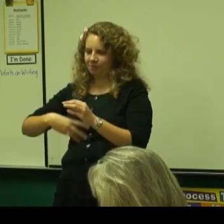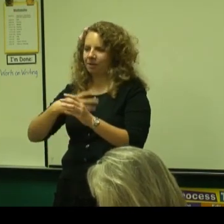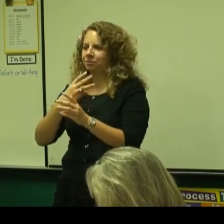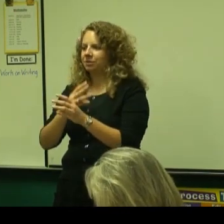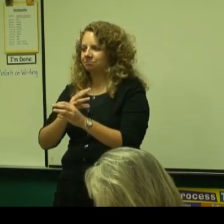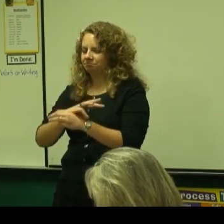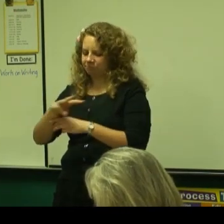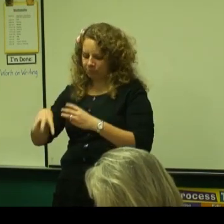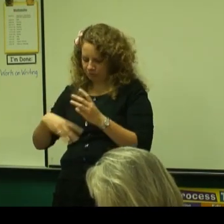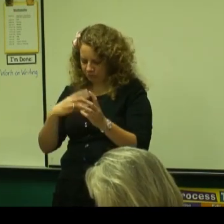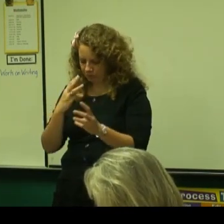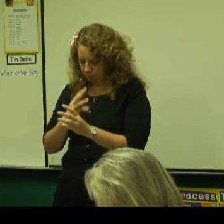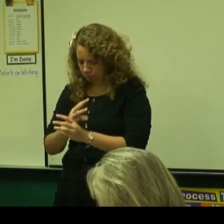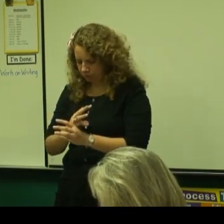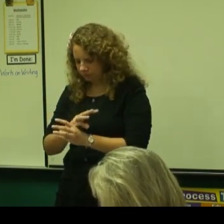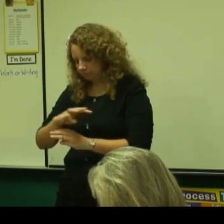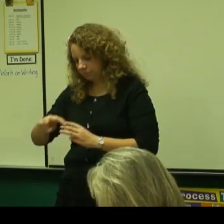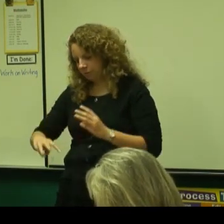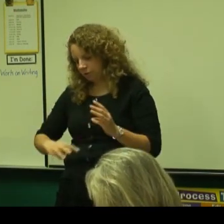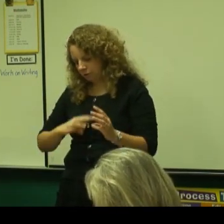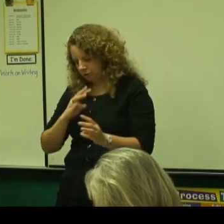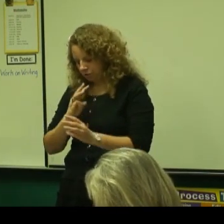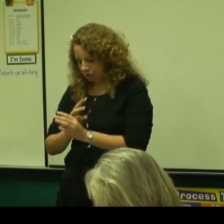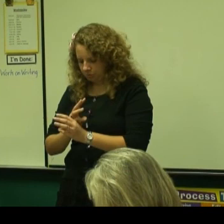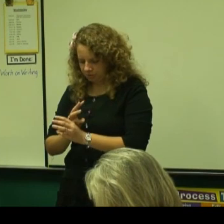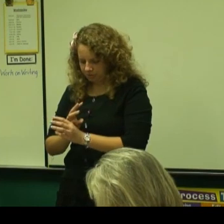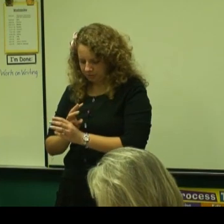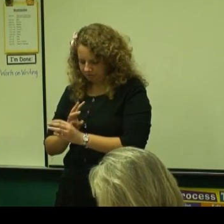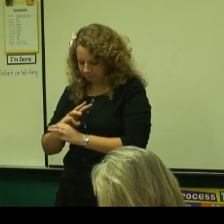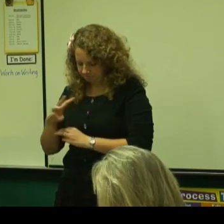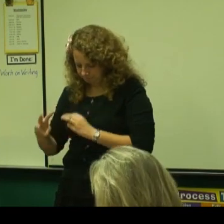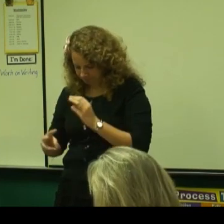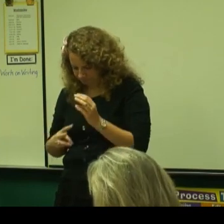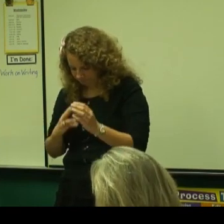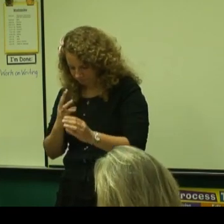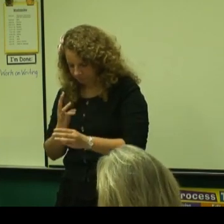around the world. World.